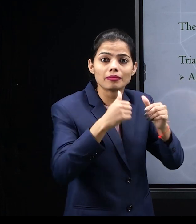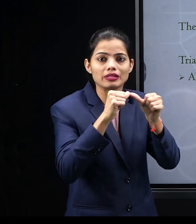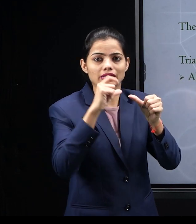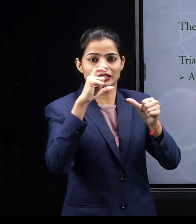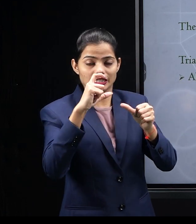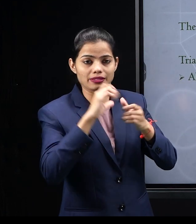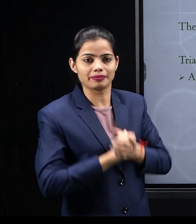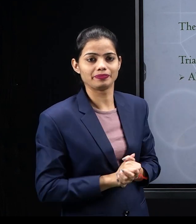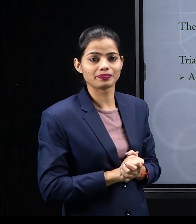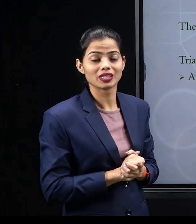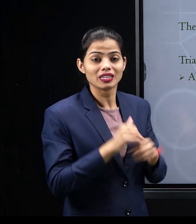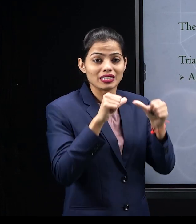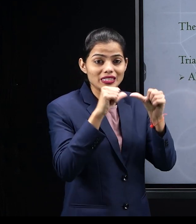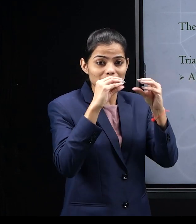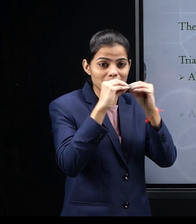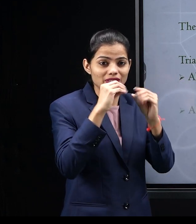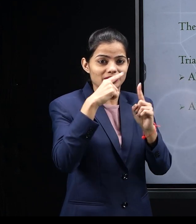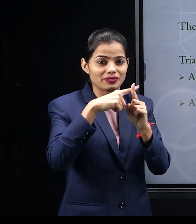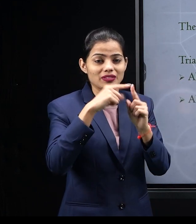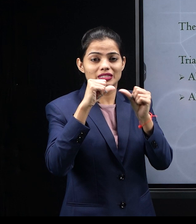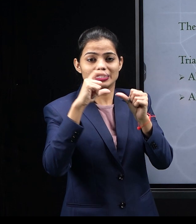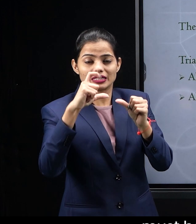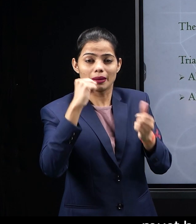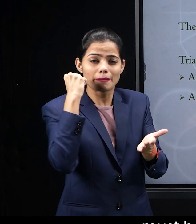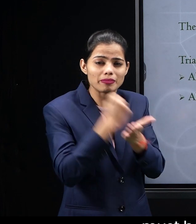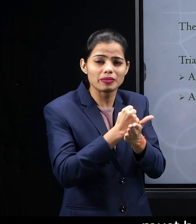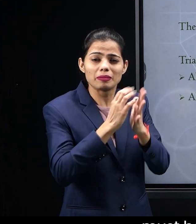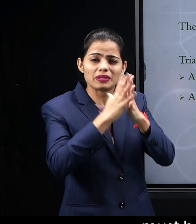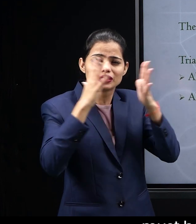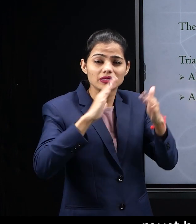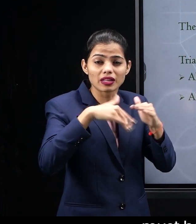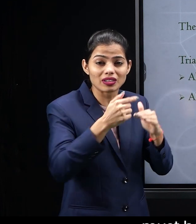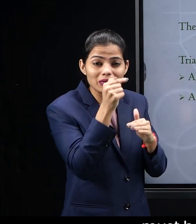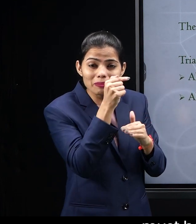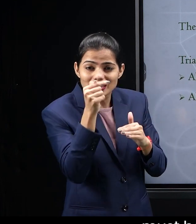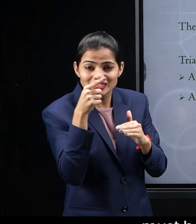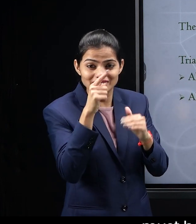AC. AB plus AC must be greater than BC.